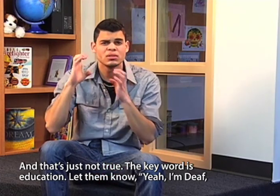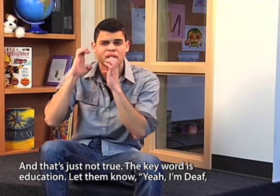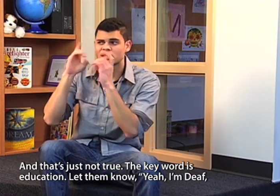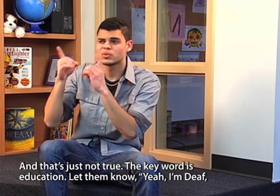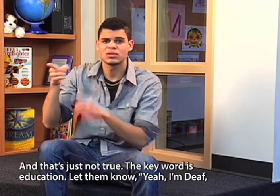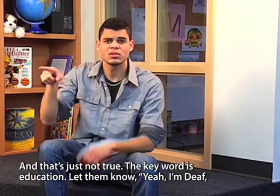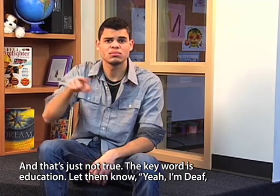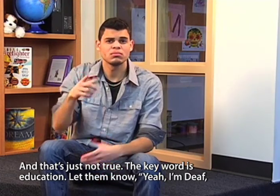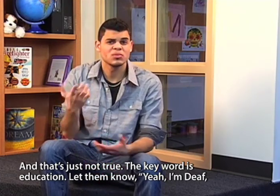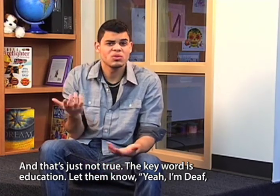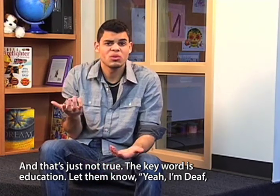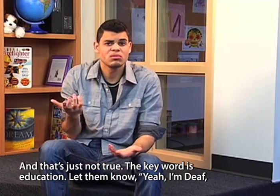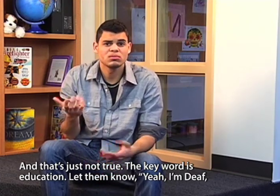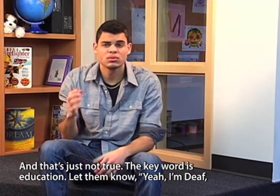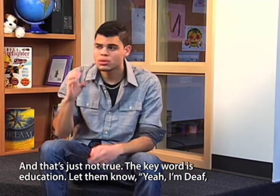The key word is education.